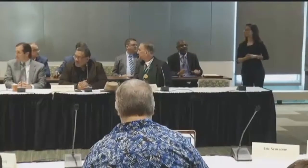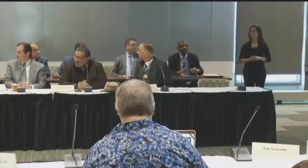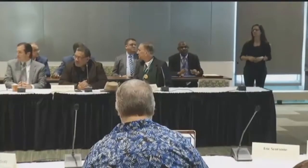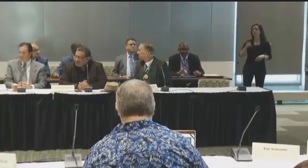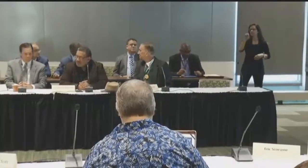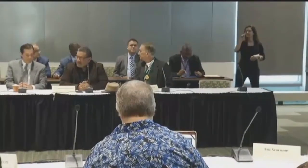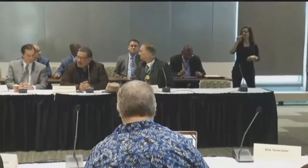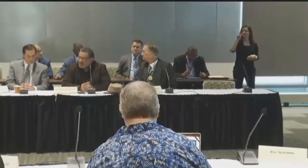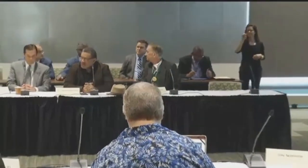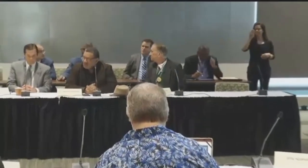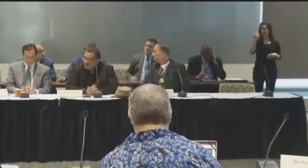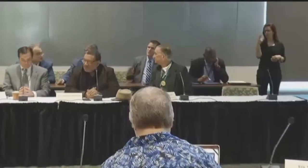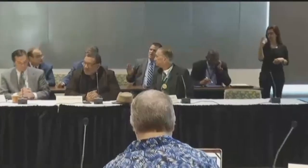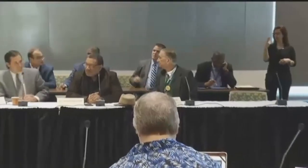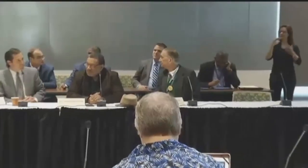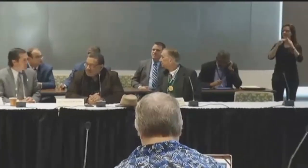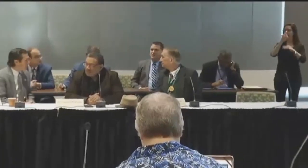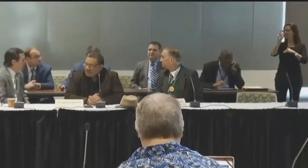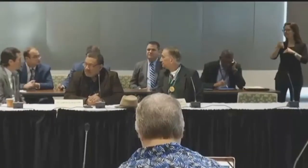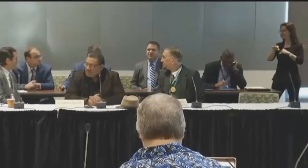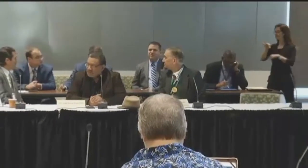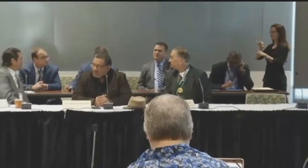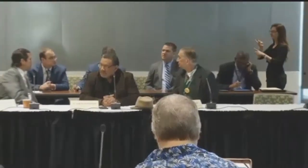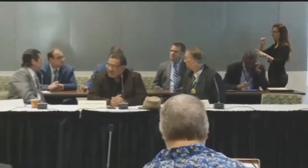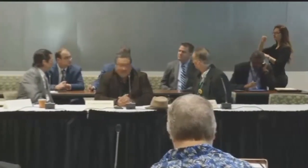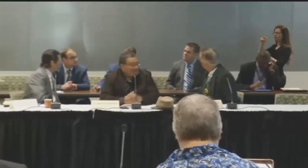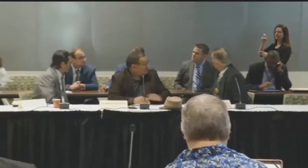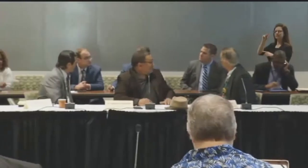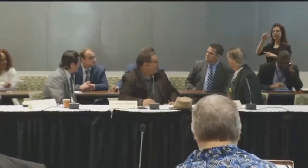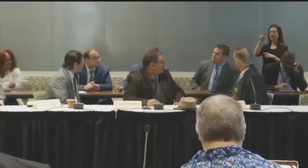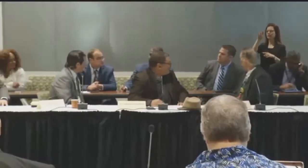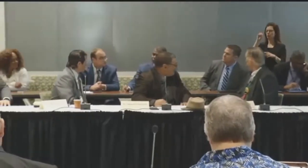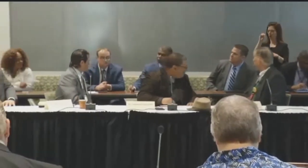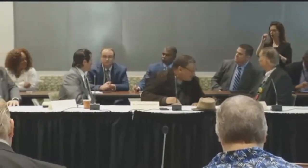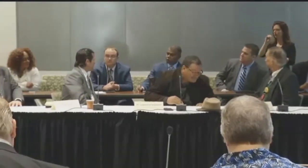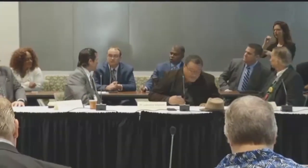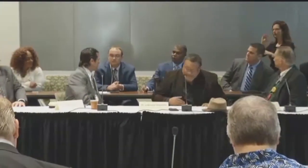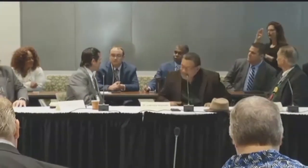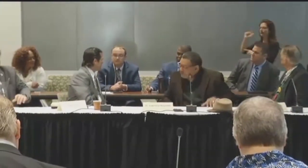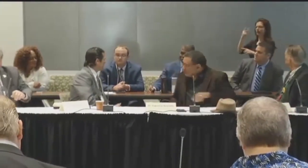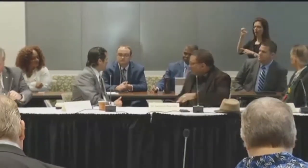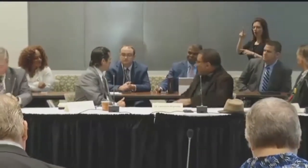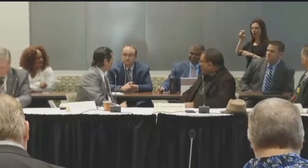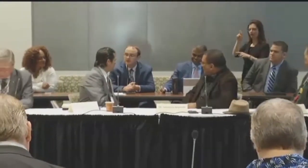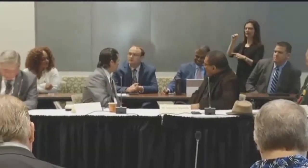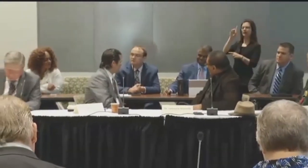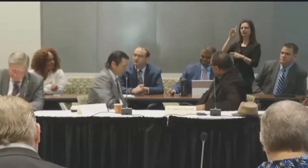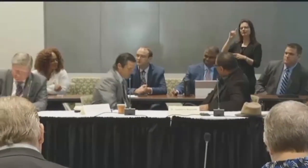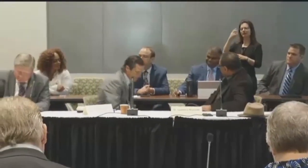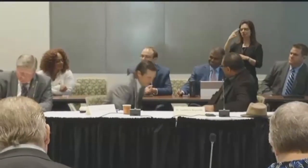Steve Branch, City of Flint. Justin Londo, Michigan Office of the Auditor General. Bill Hartman, Michigan Department of Health and Human